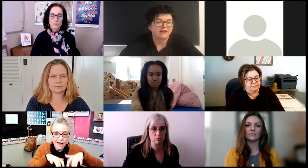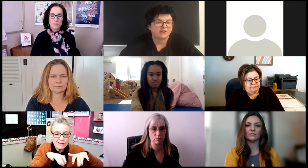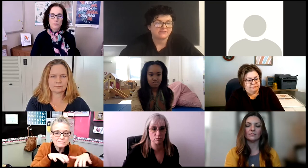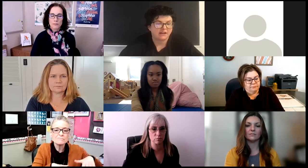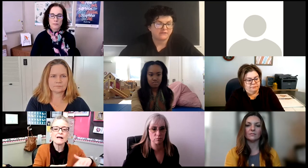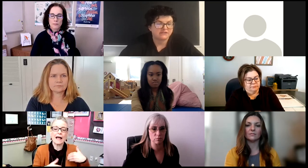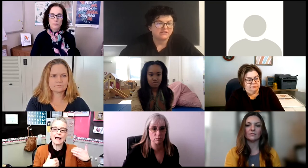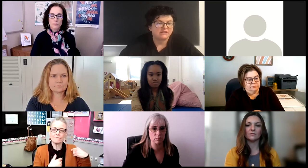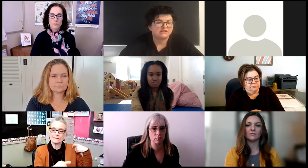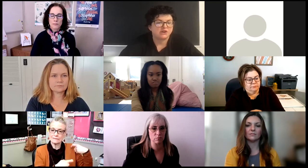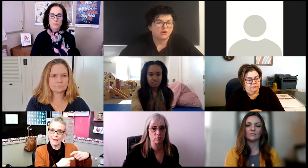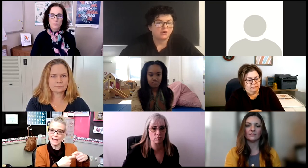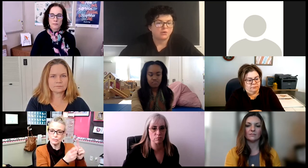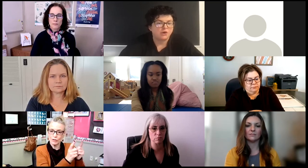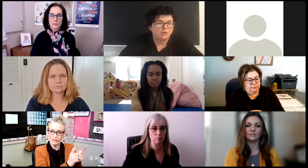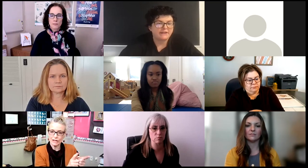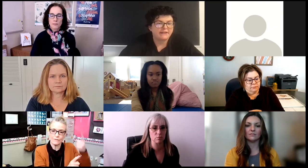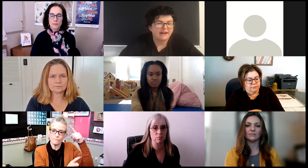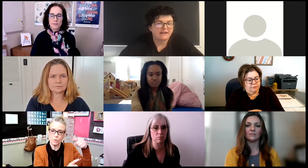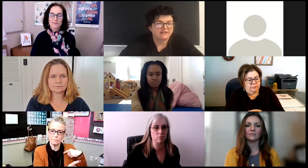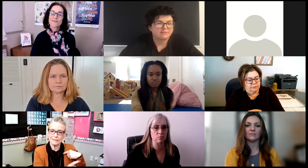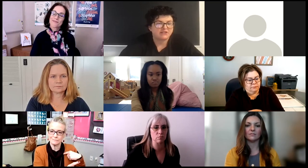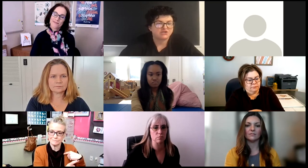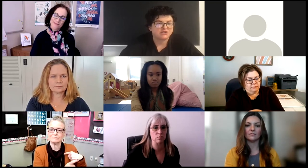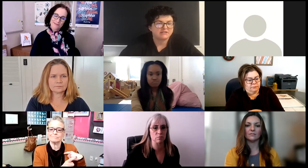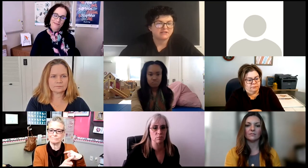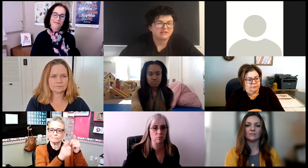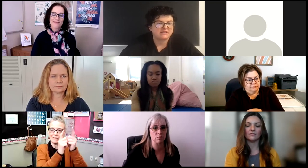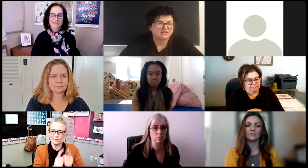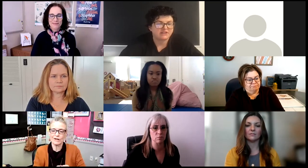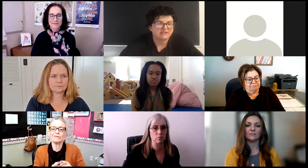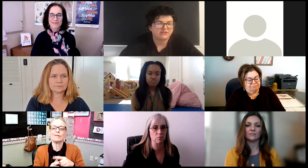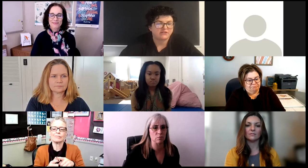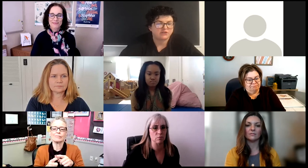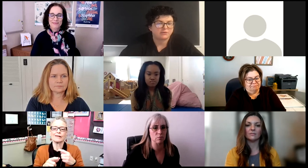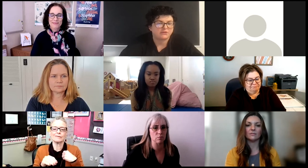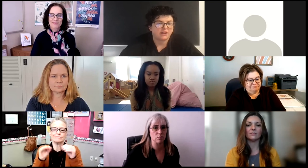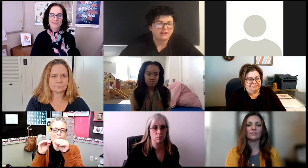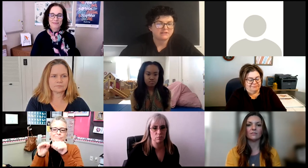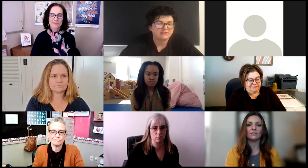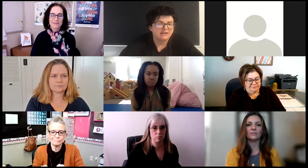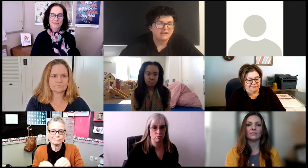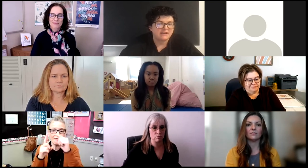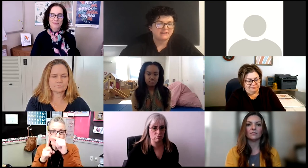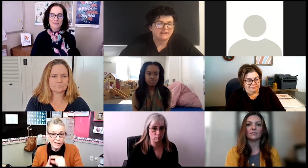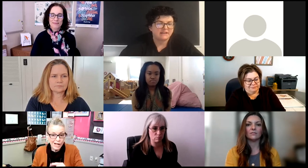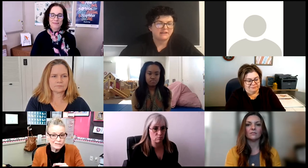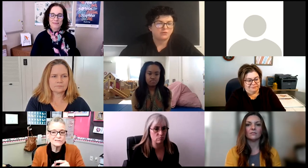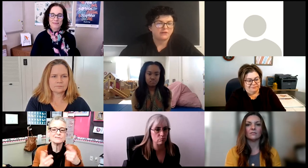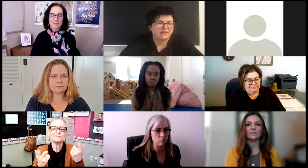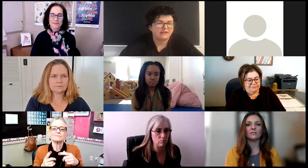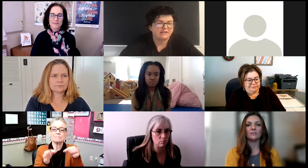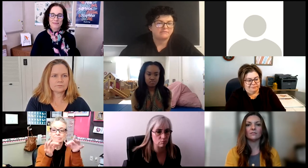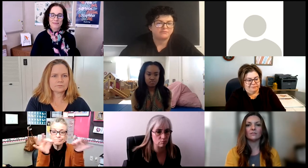we developed that ourselves. So we have a Spanish translator or interpreter for us, and then